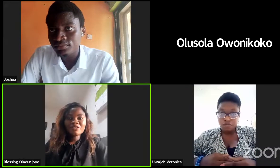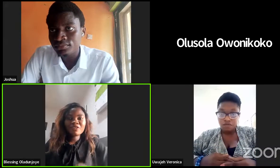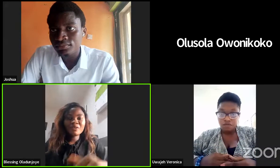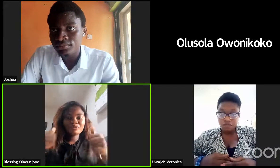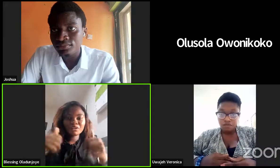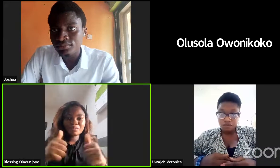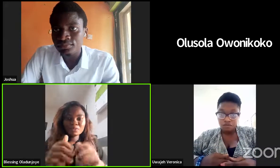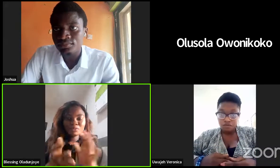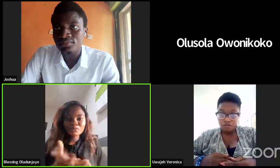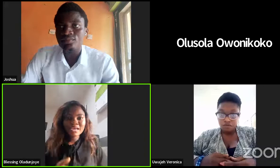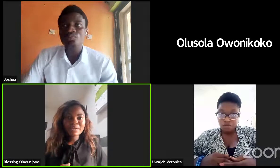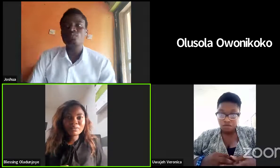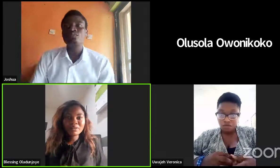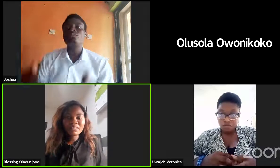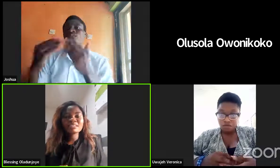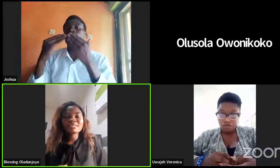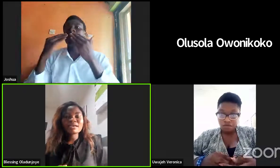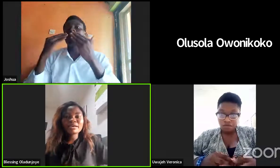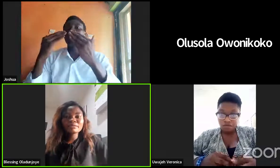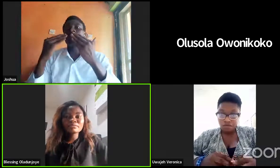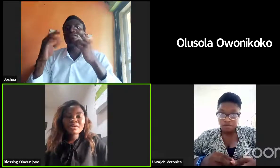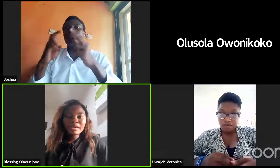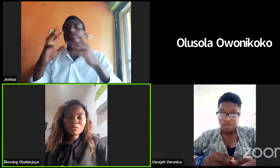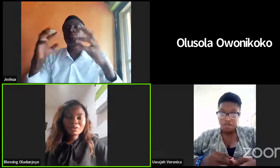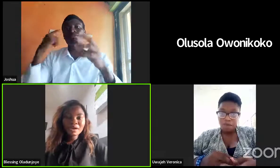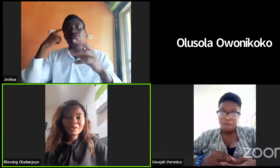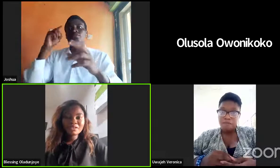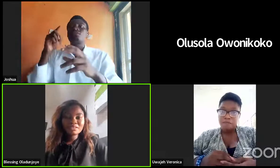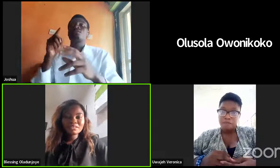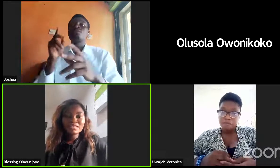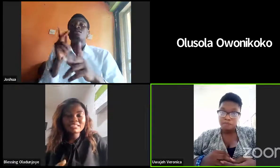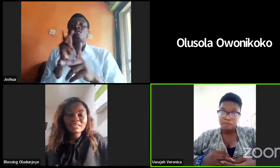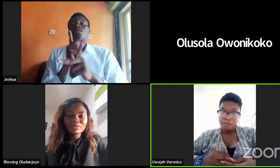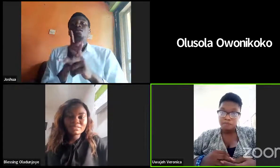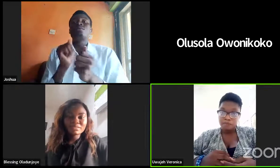Thank you very much for keeping to the time on that.